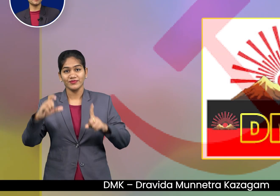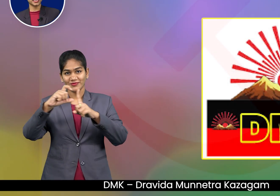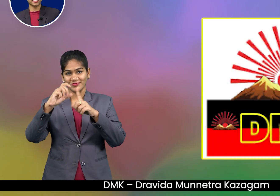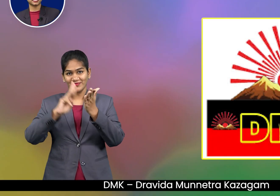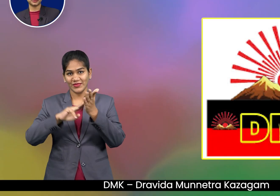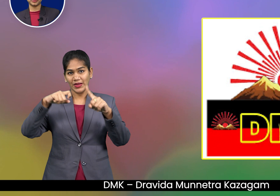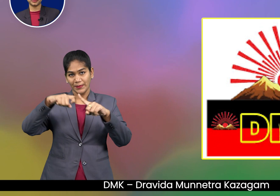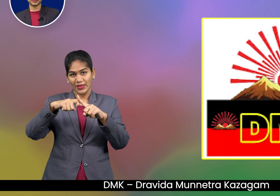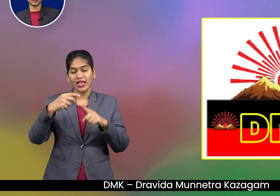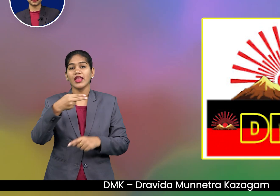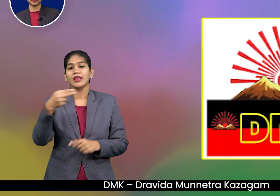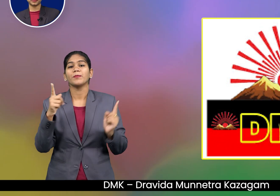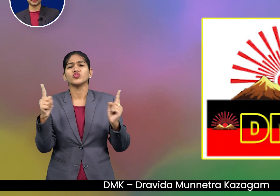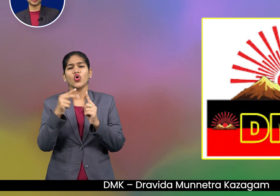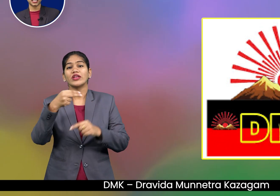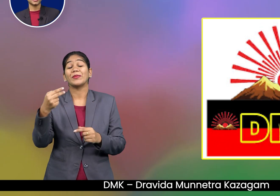DMK,